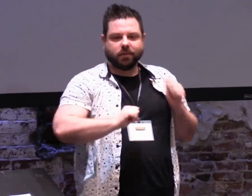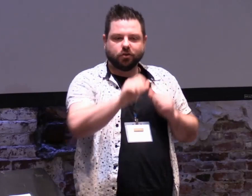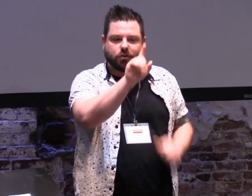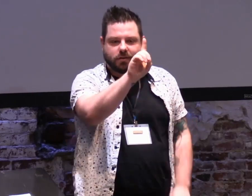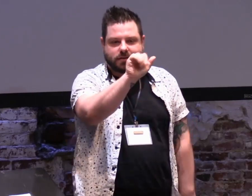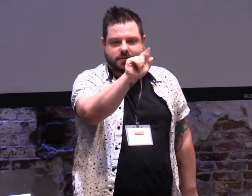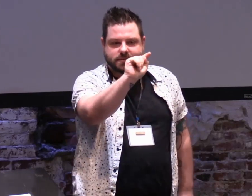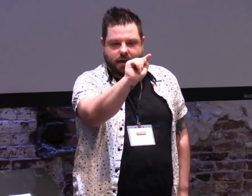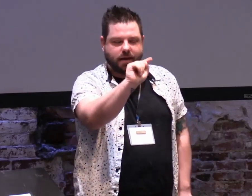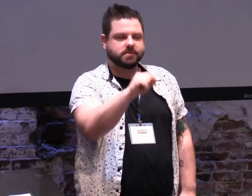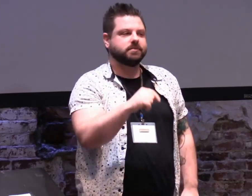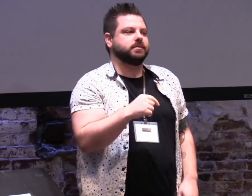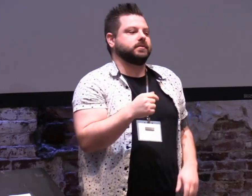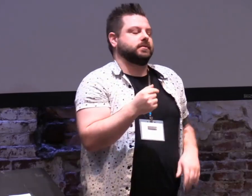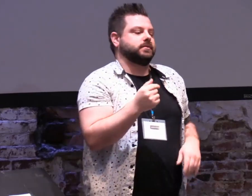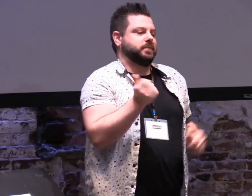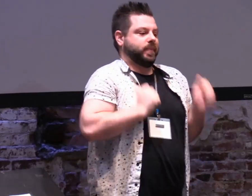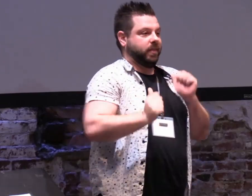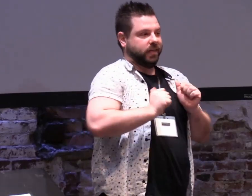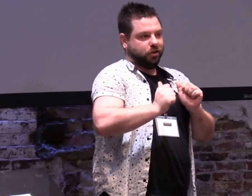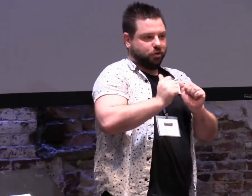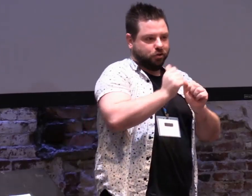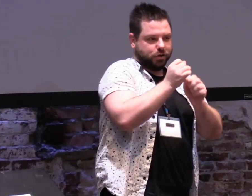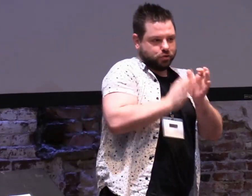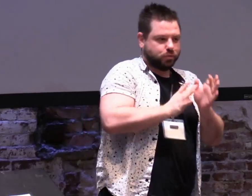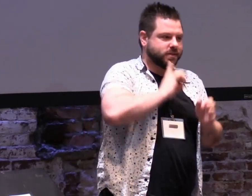for Austin Theater.